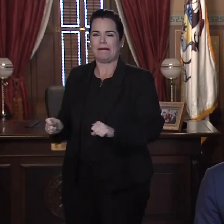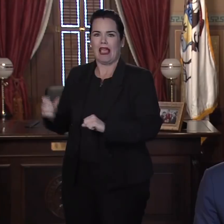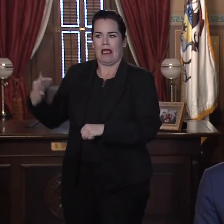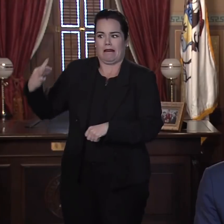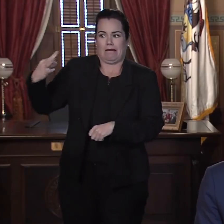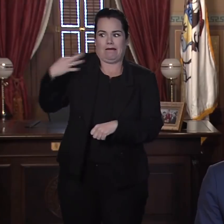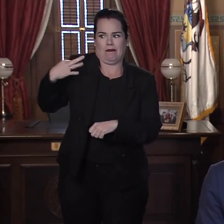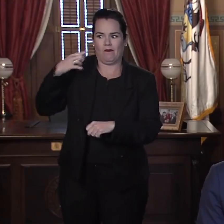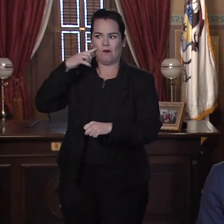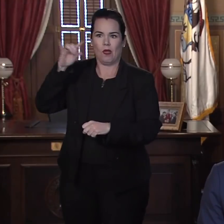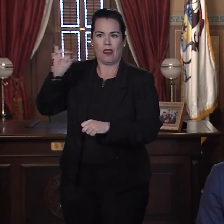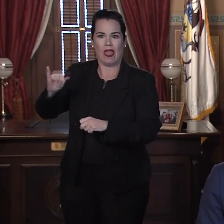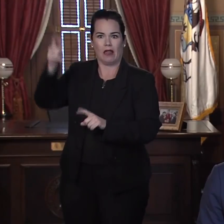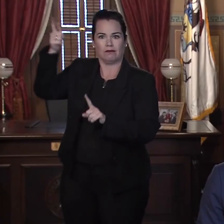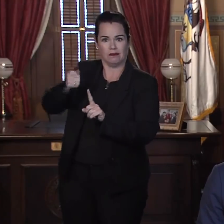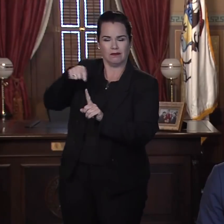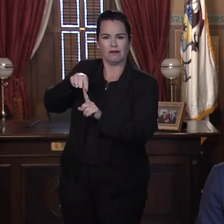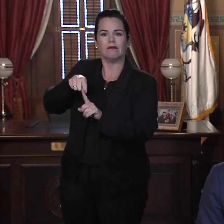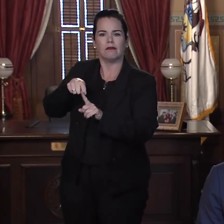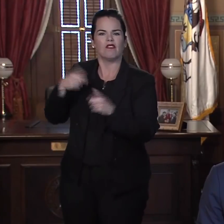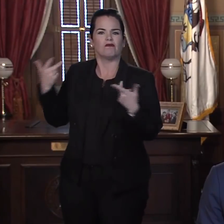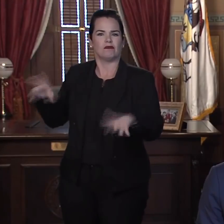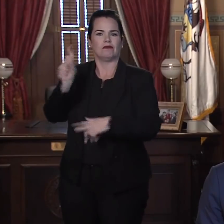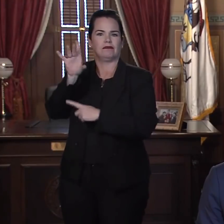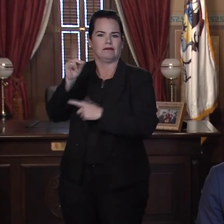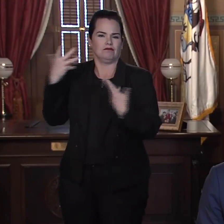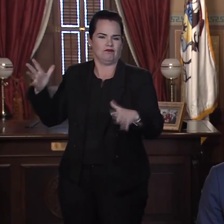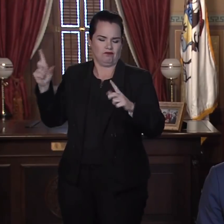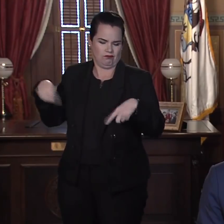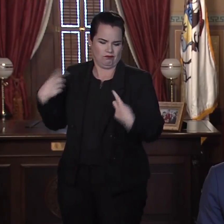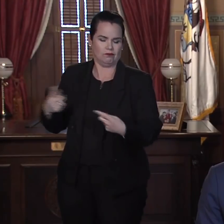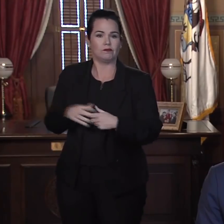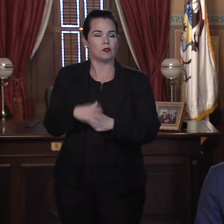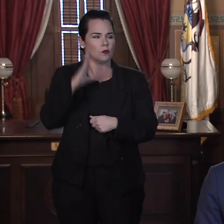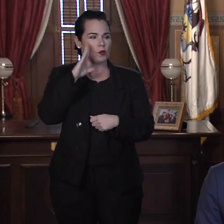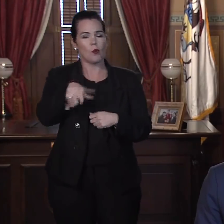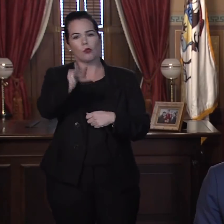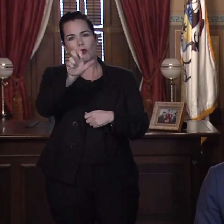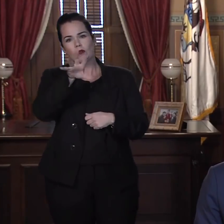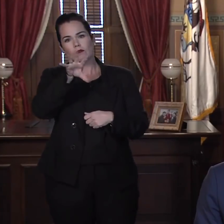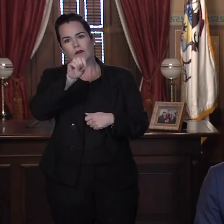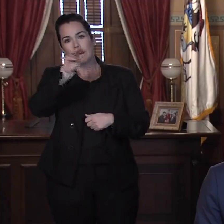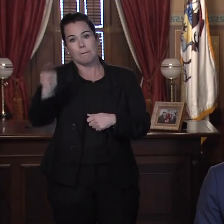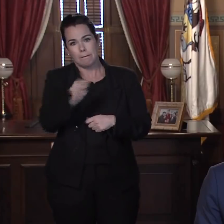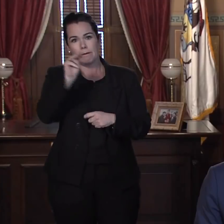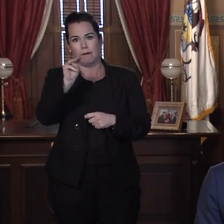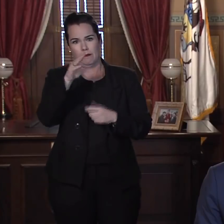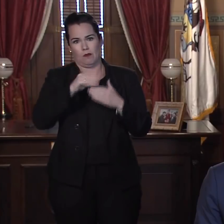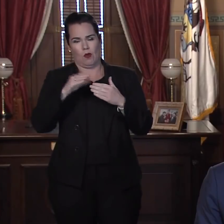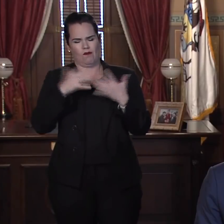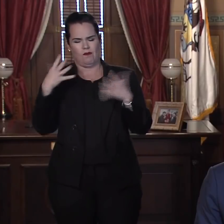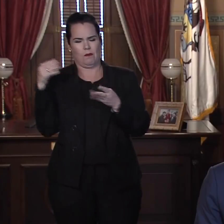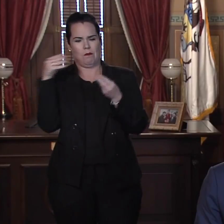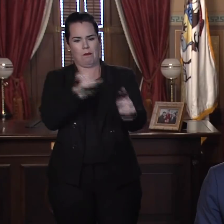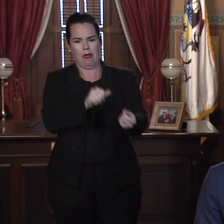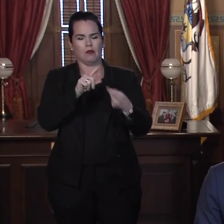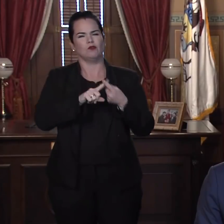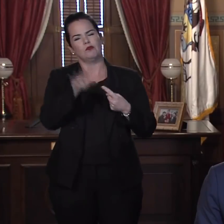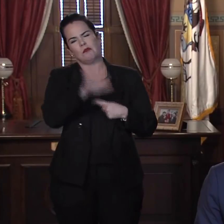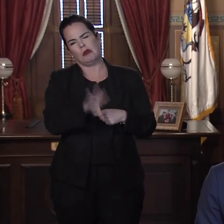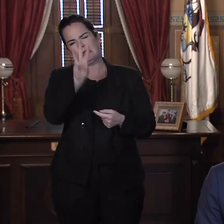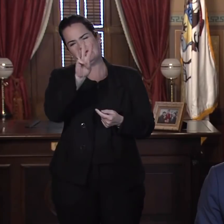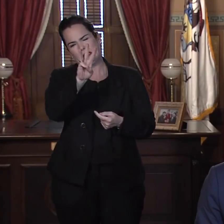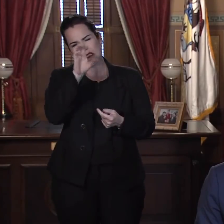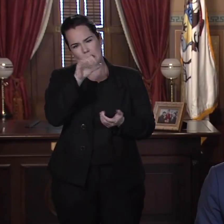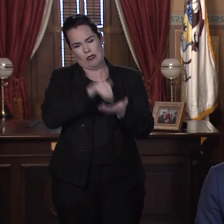date, we know that $350 million has been paid out to almost 600,000 Michiganders. And